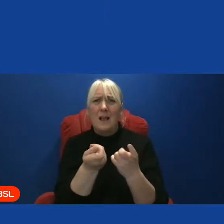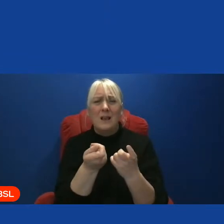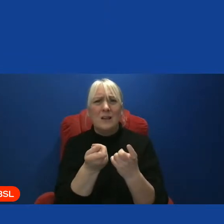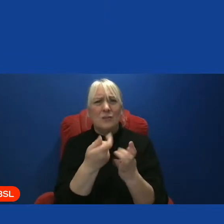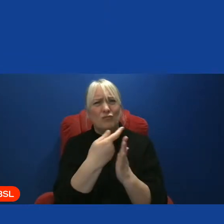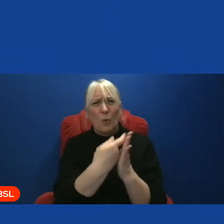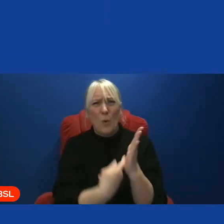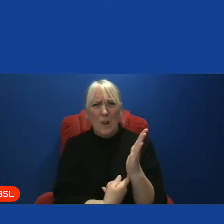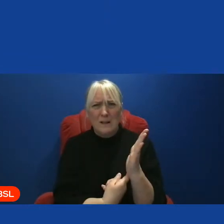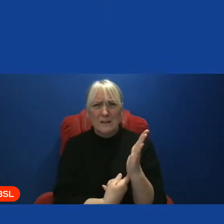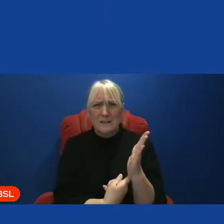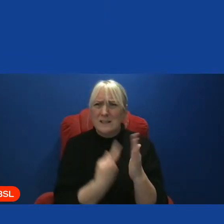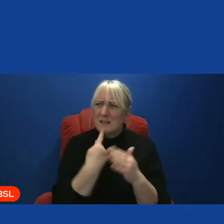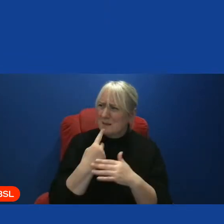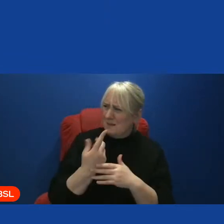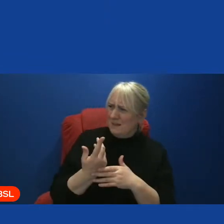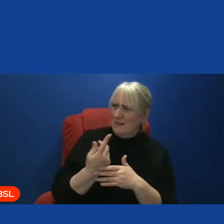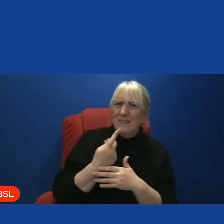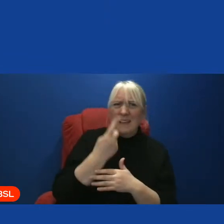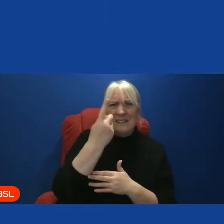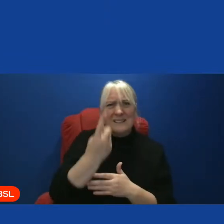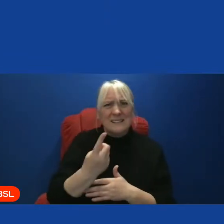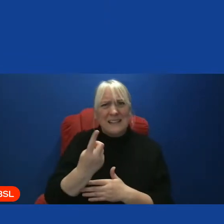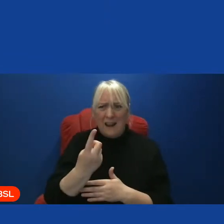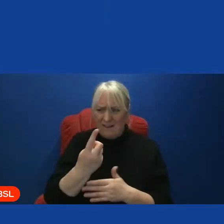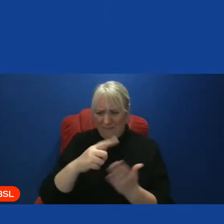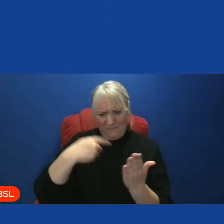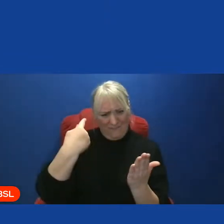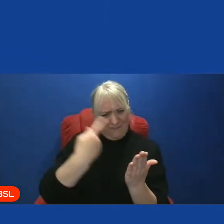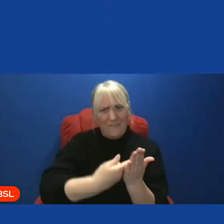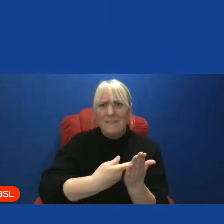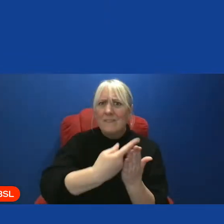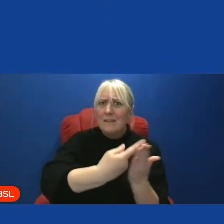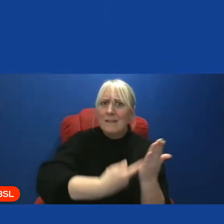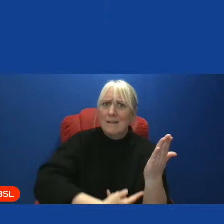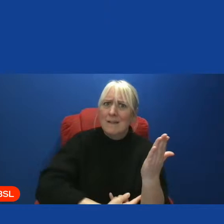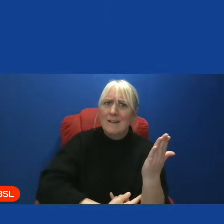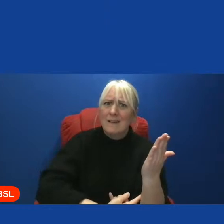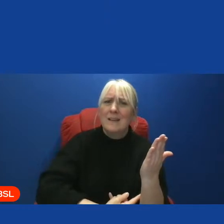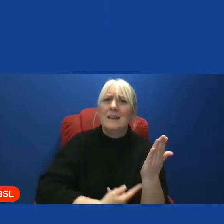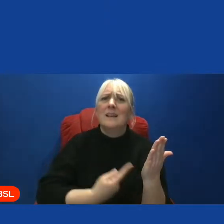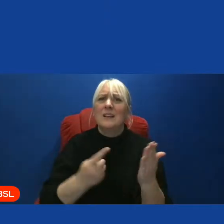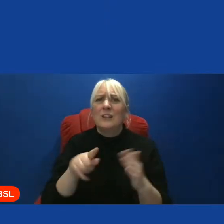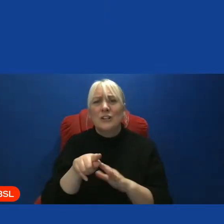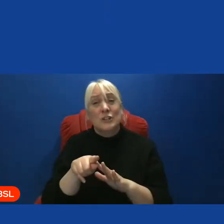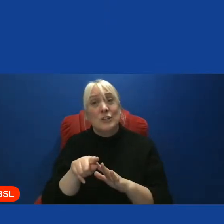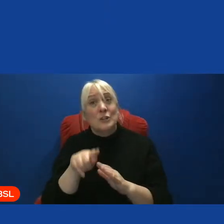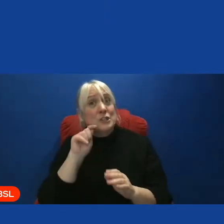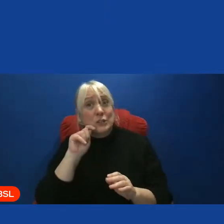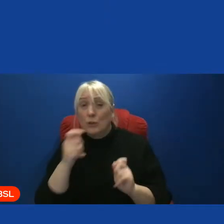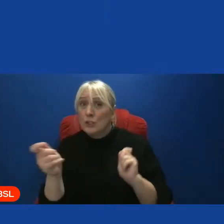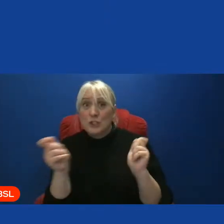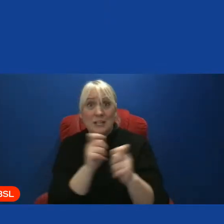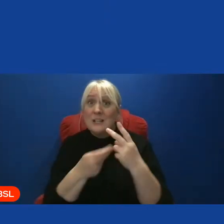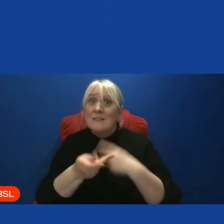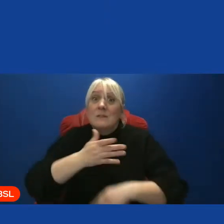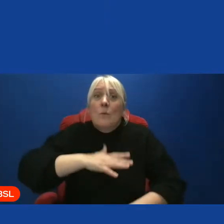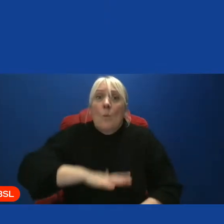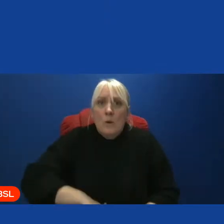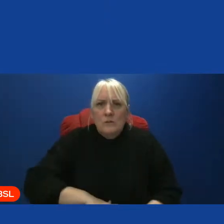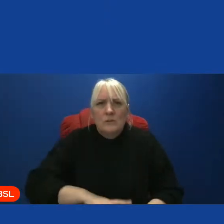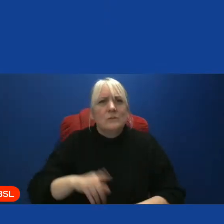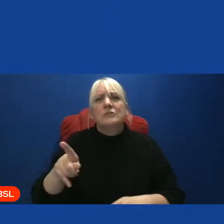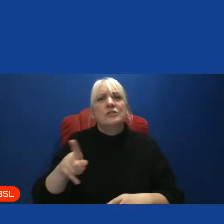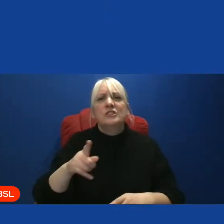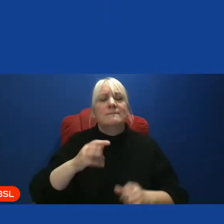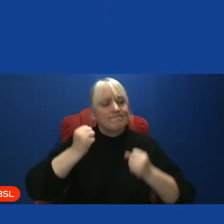fiscal rules by Rachel Reeves. And if she wanted to change them, she could. It's just that she chooses not to. So a wealth tax